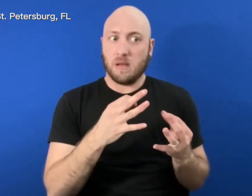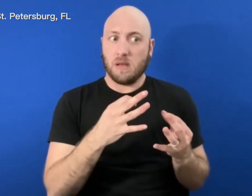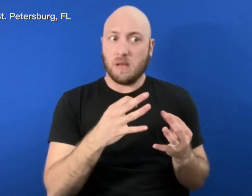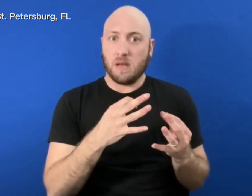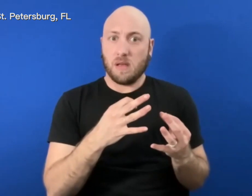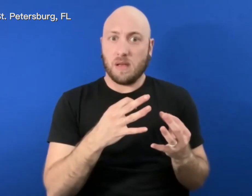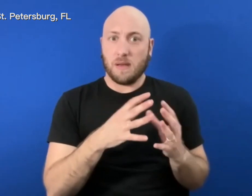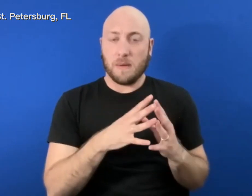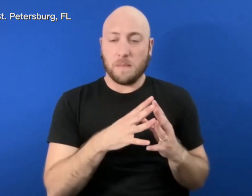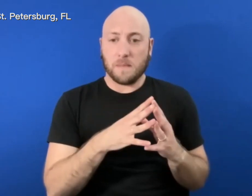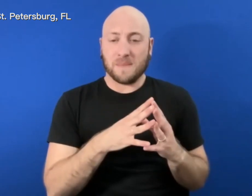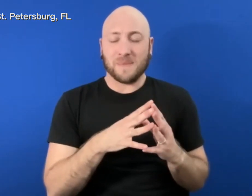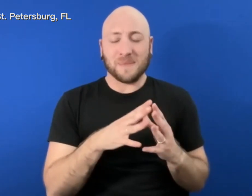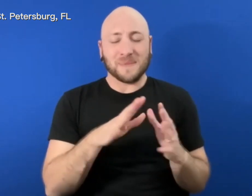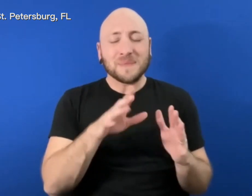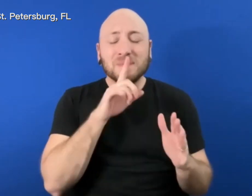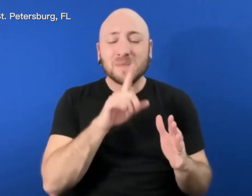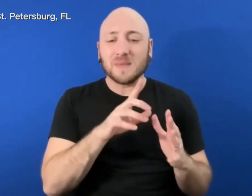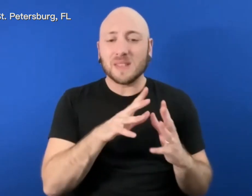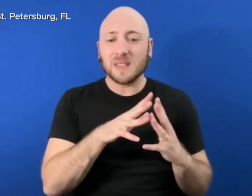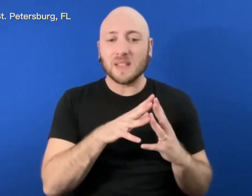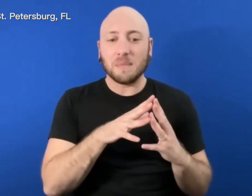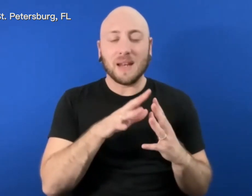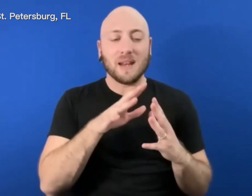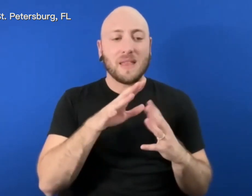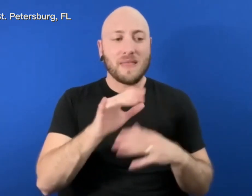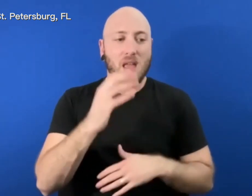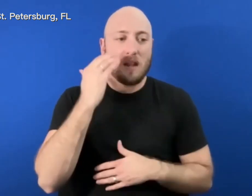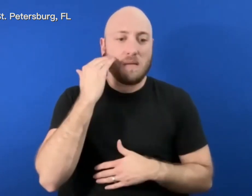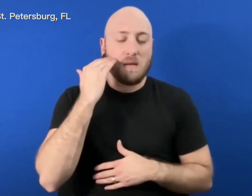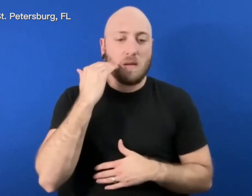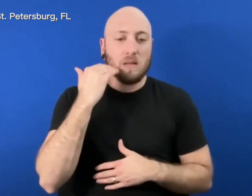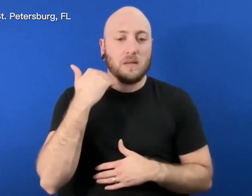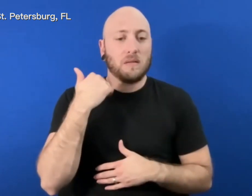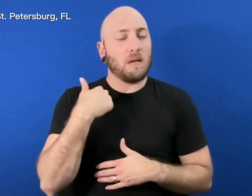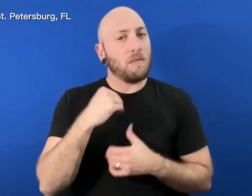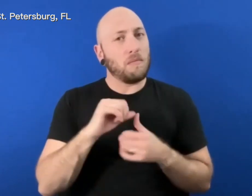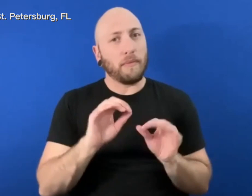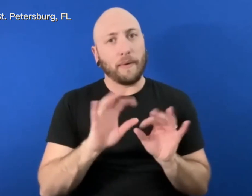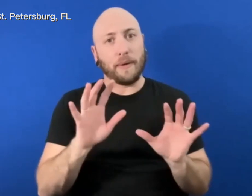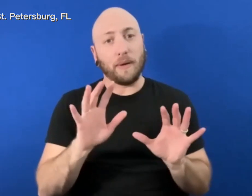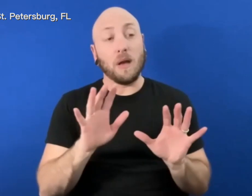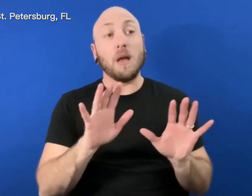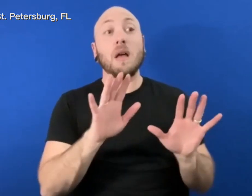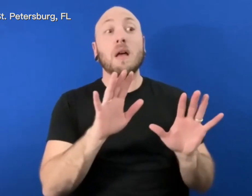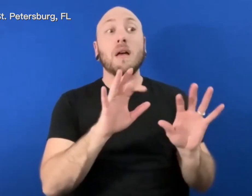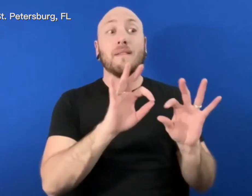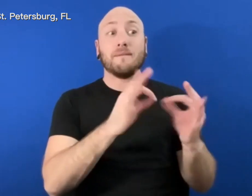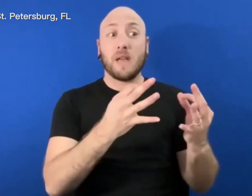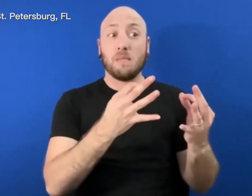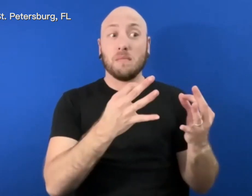of that whole ordeal. I didn't kill them, but they're still alive, but they were badly